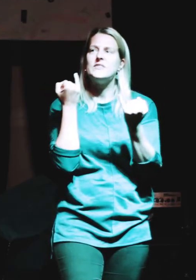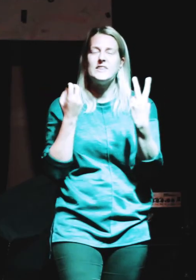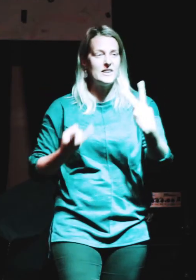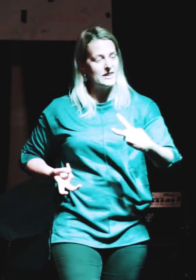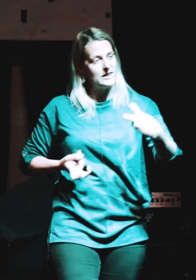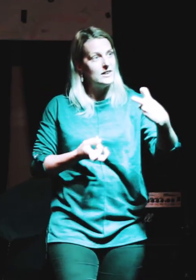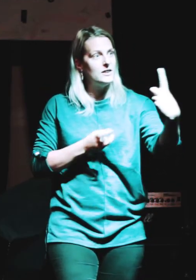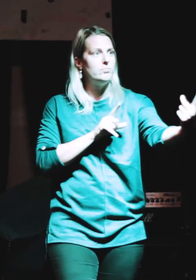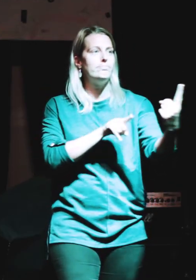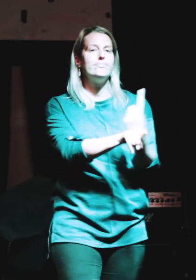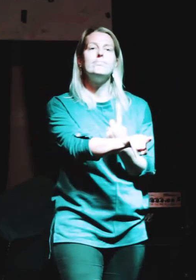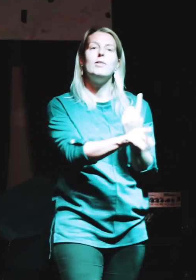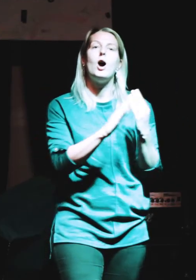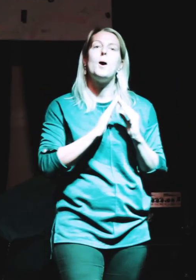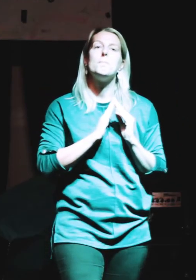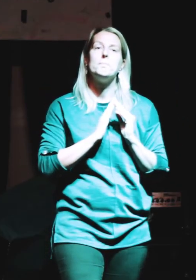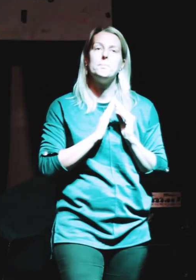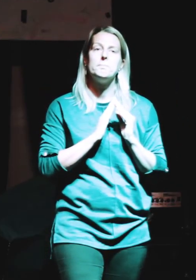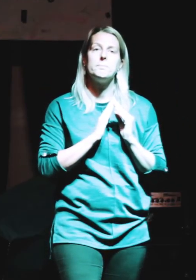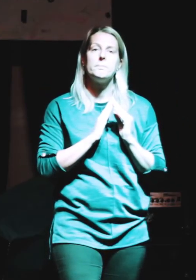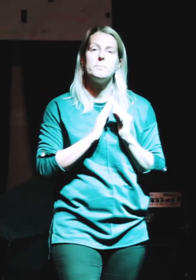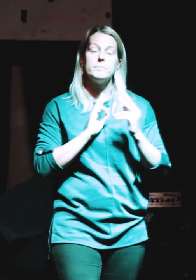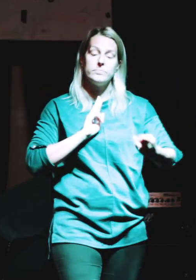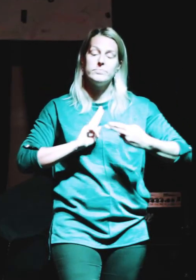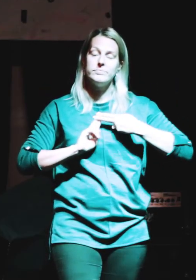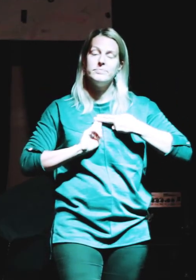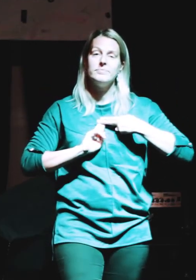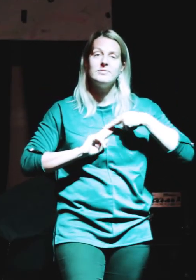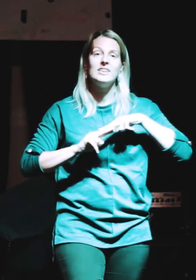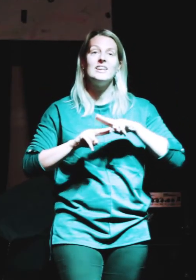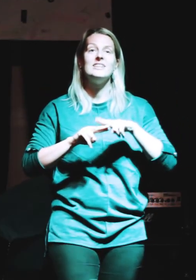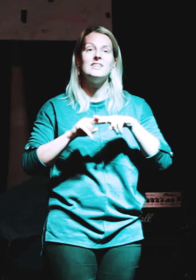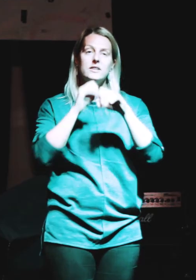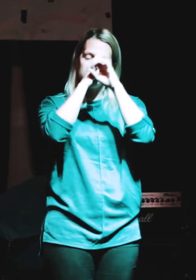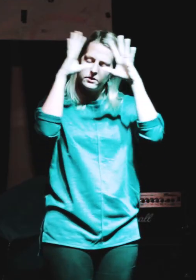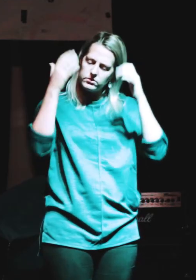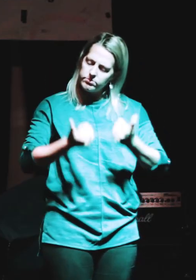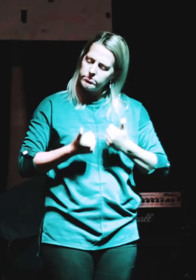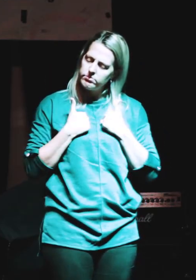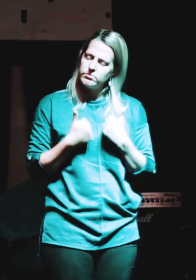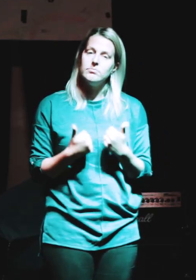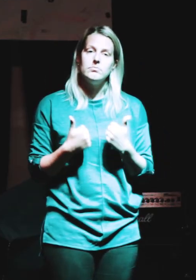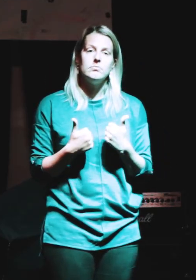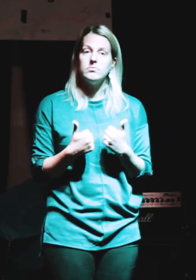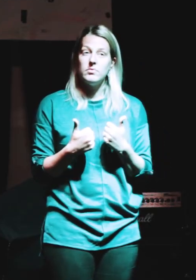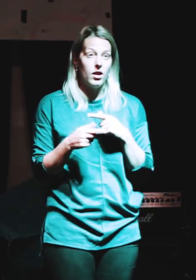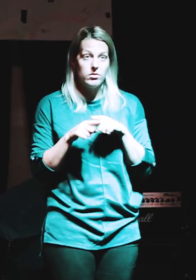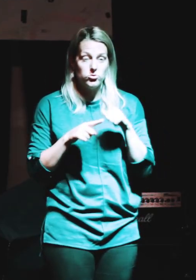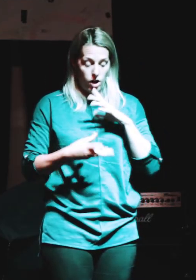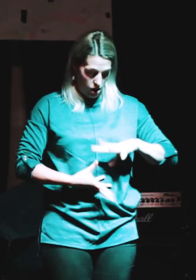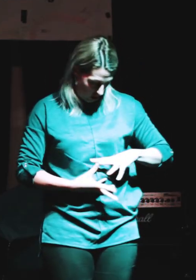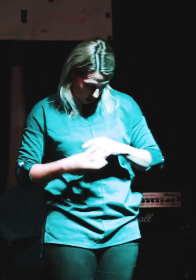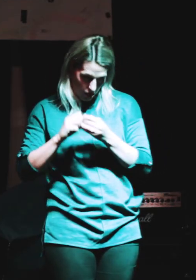hear them and run home to me. Or call me daddy and imagine that I'm okay, and that I'm not trying to reincarnate my